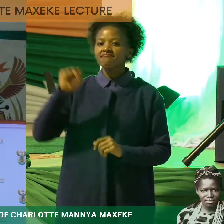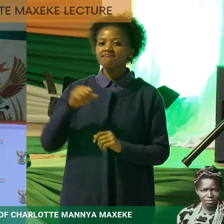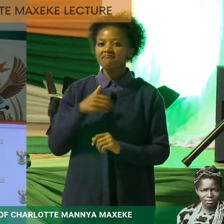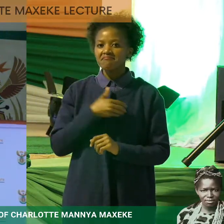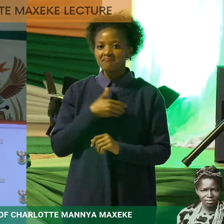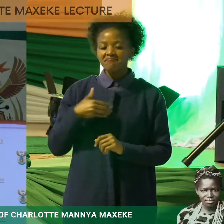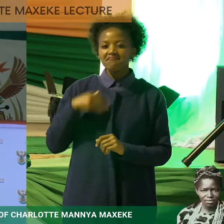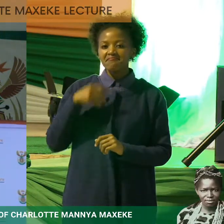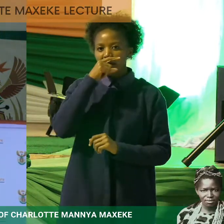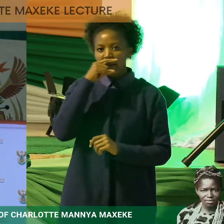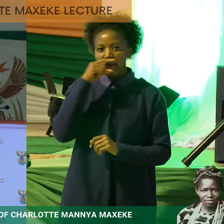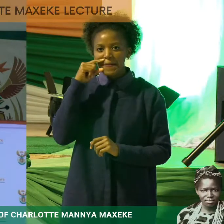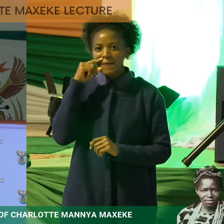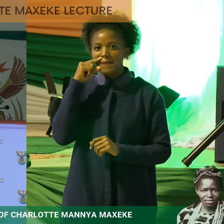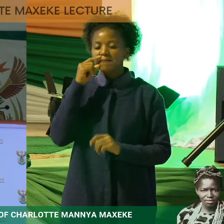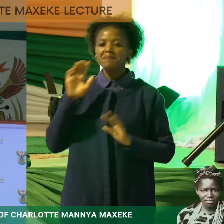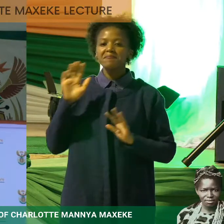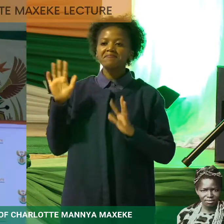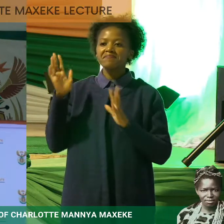Ikamala makoskas.